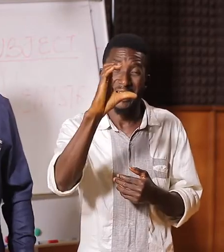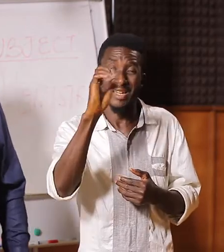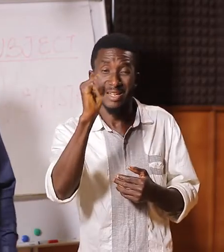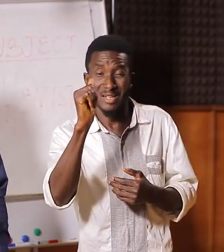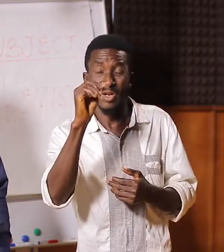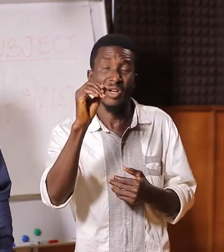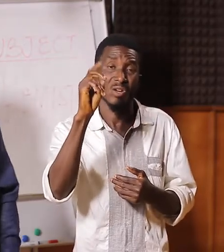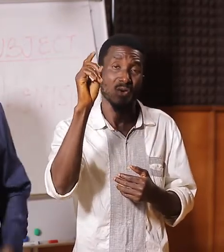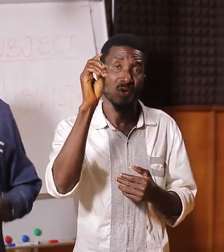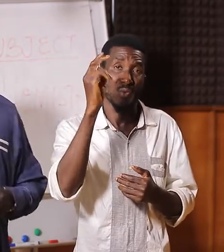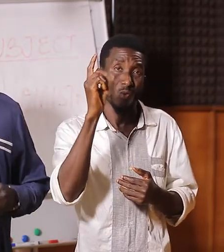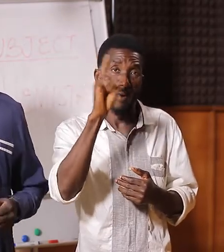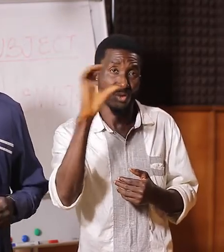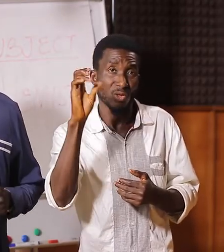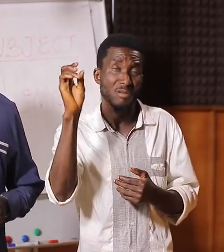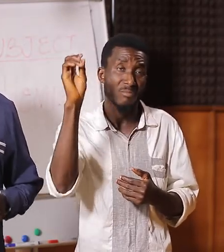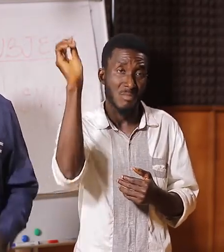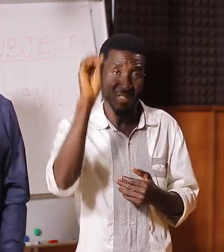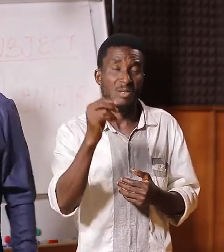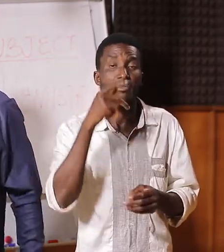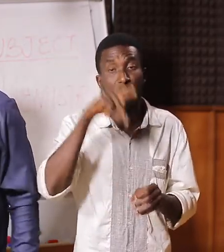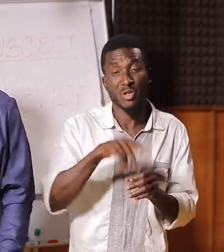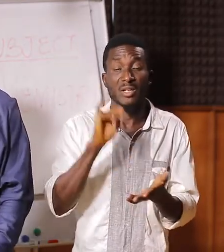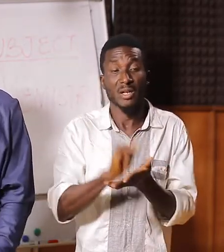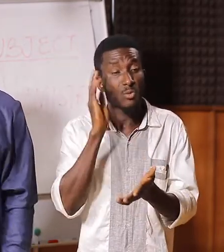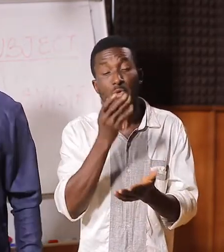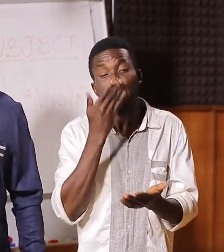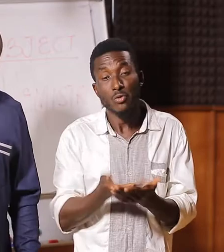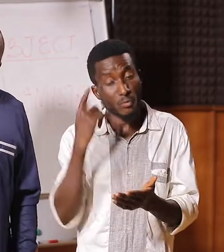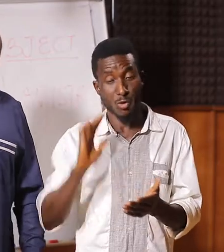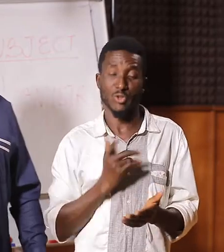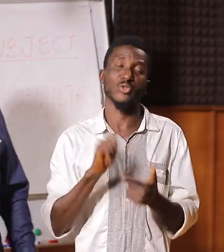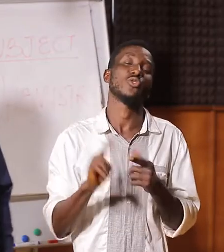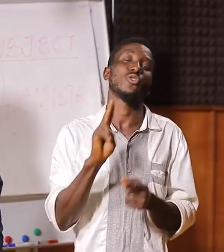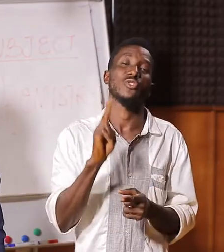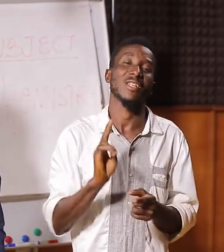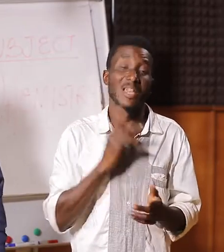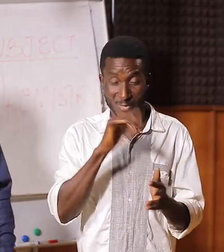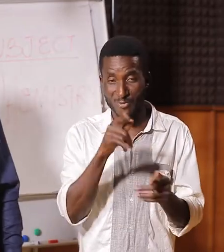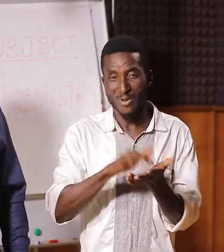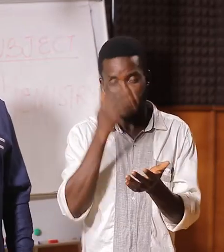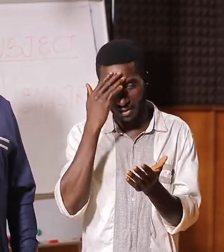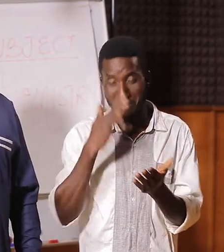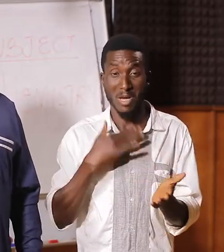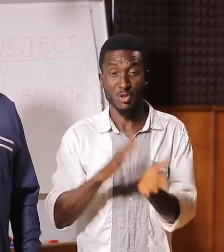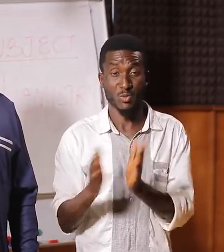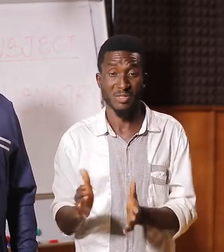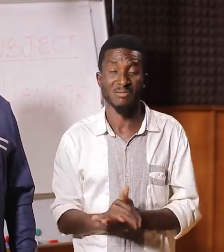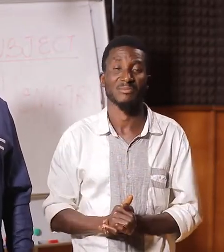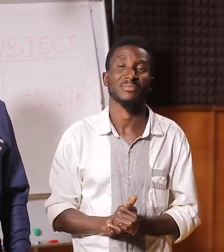carbon, 100% petrol that would be good for us to use. I believe you have learned. My